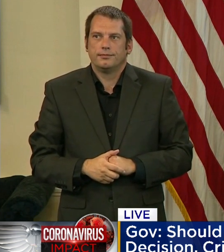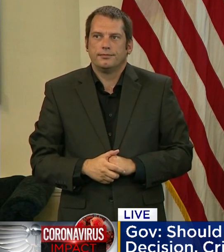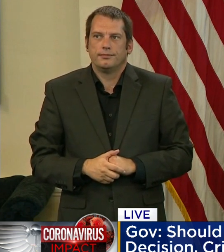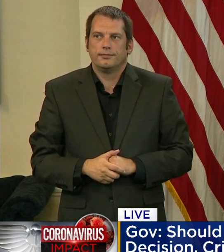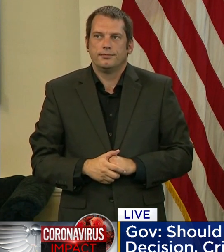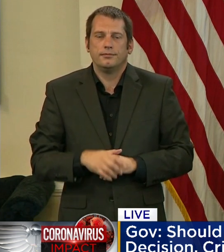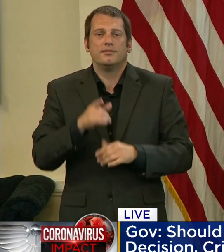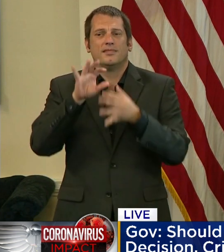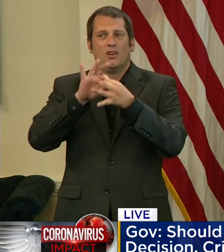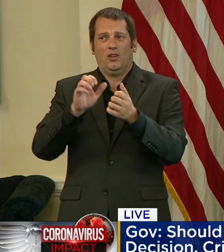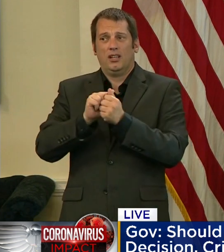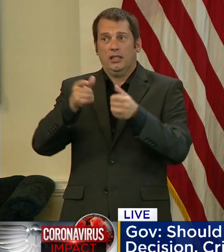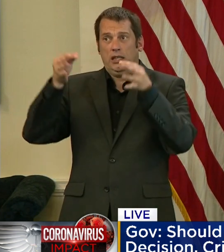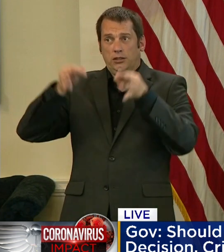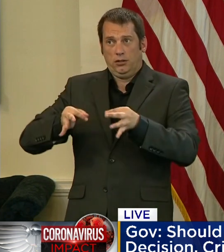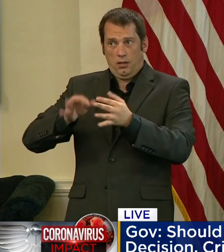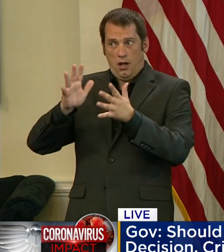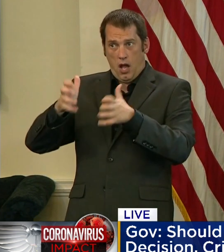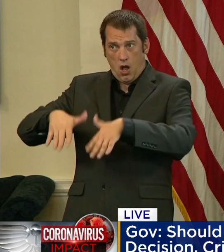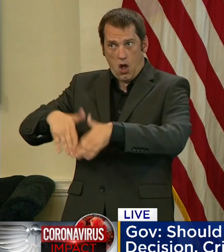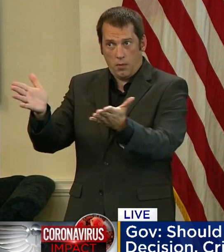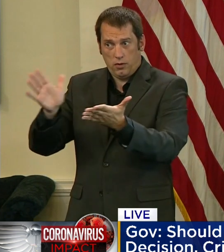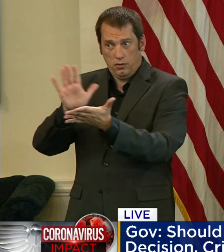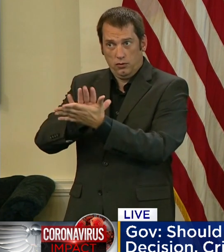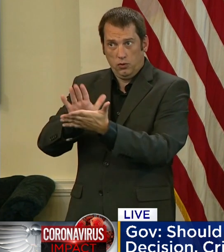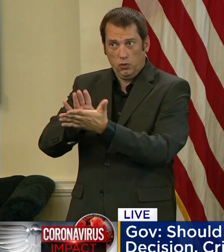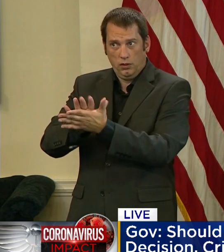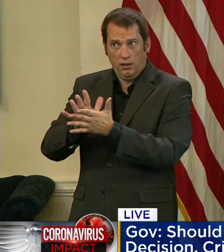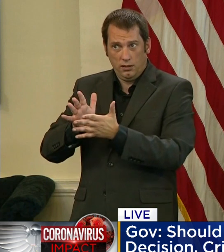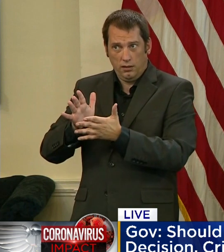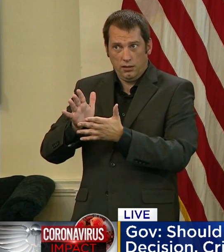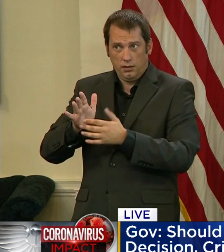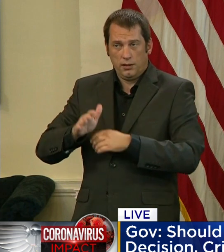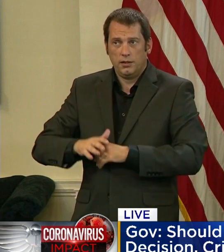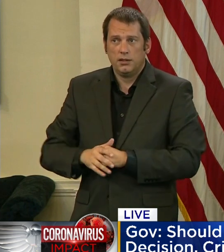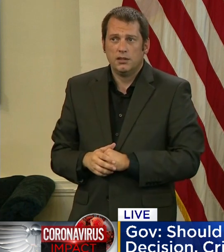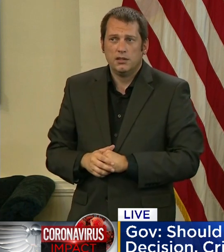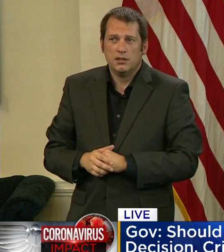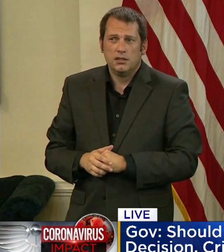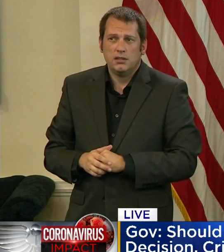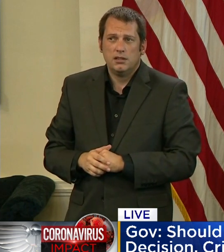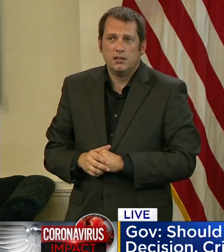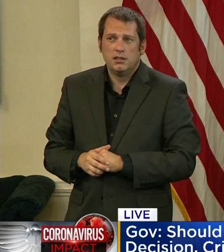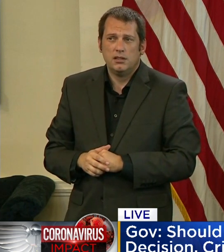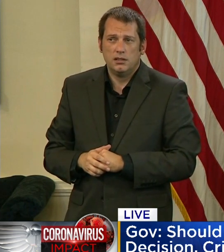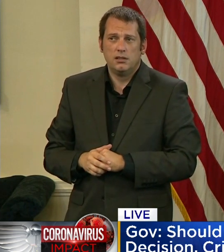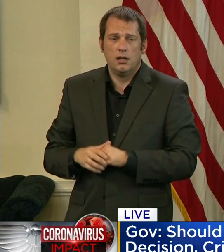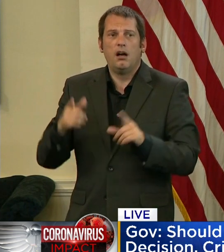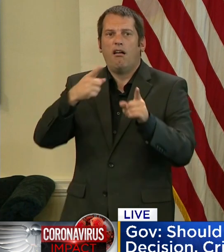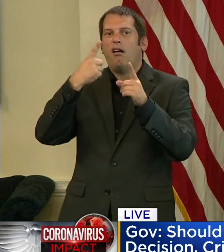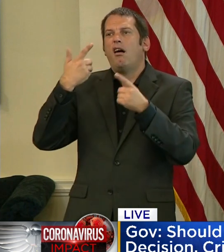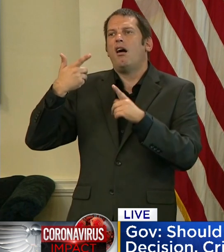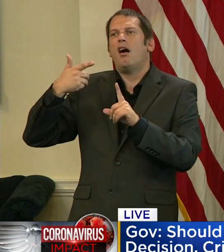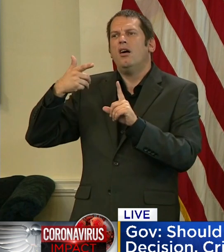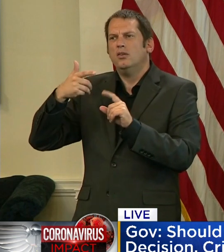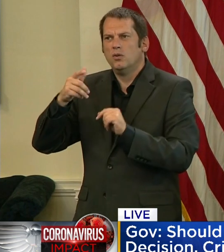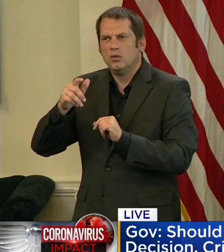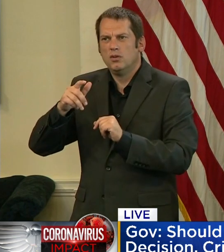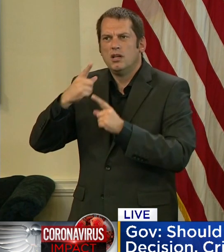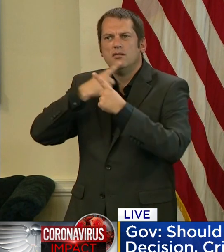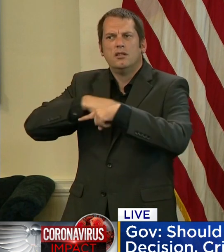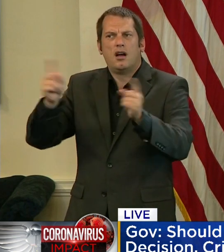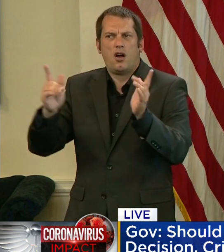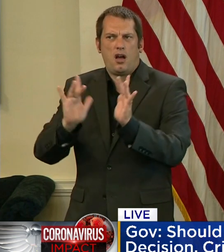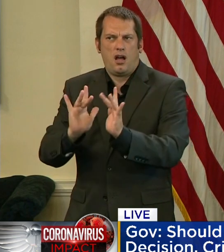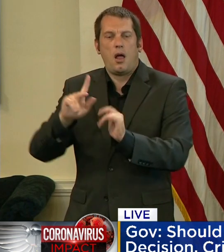today, one of the largest in the state, said they're going to go online the entire fall semester to reassess. Did they rush their decision,